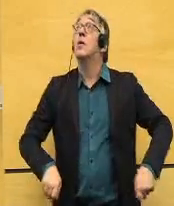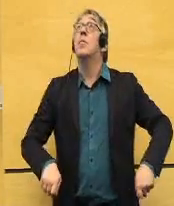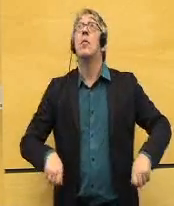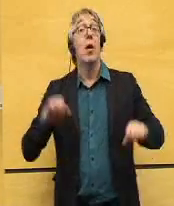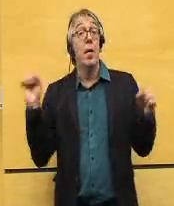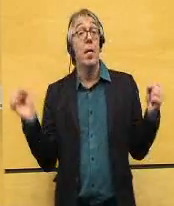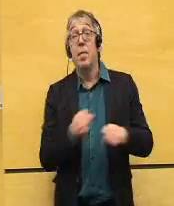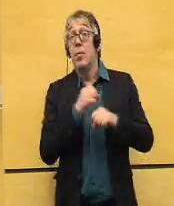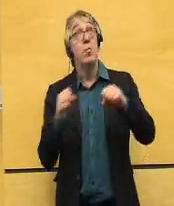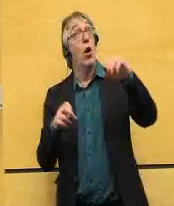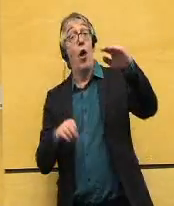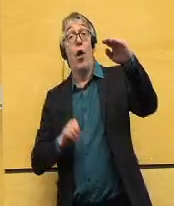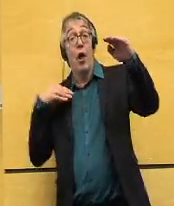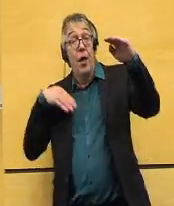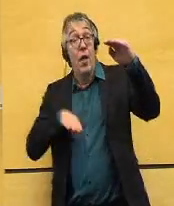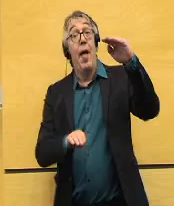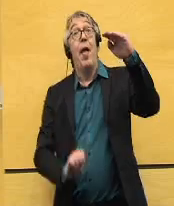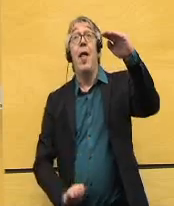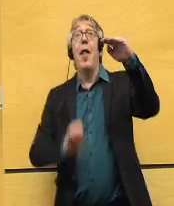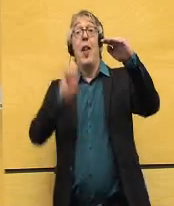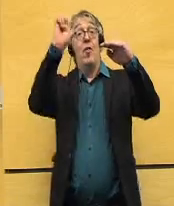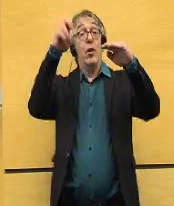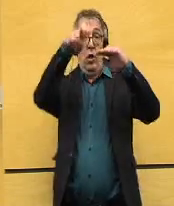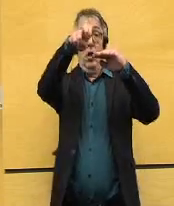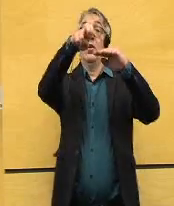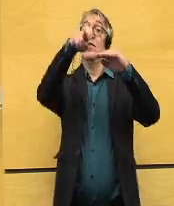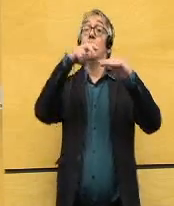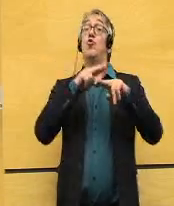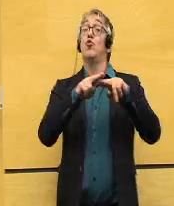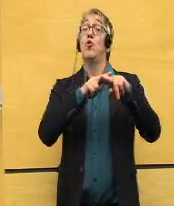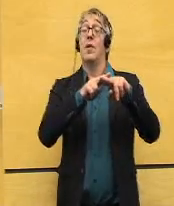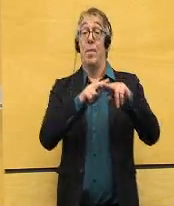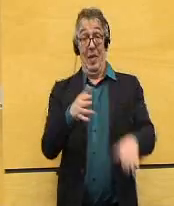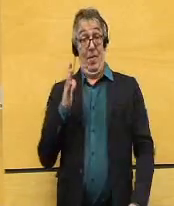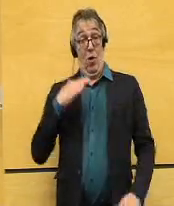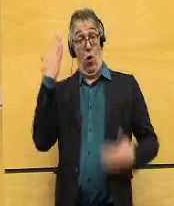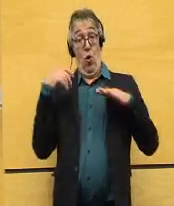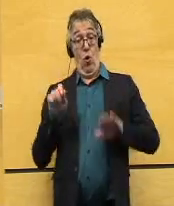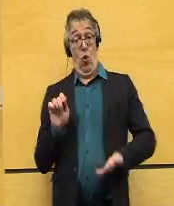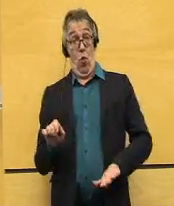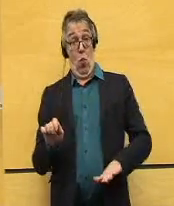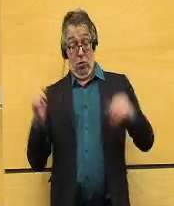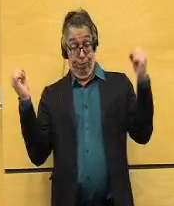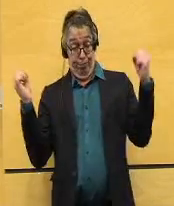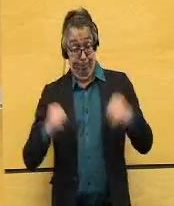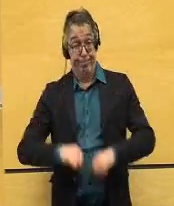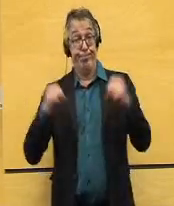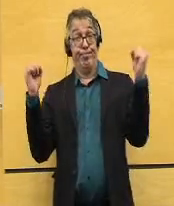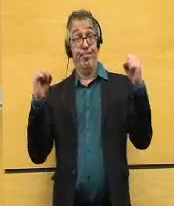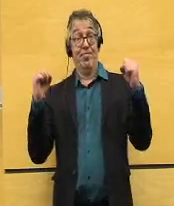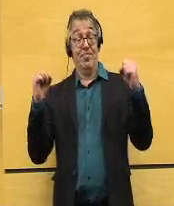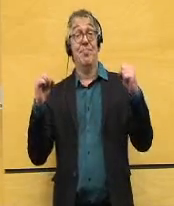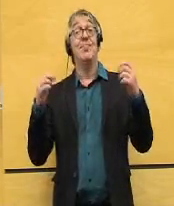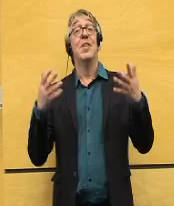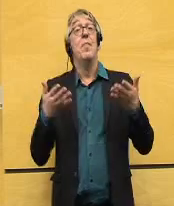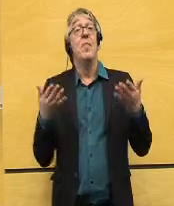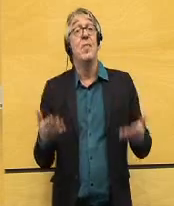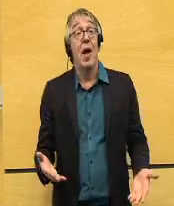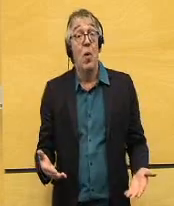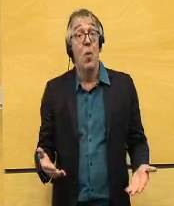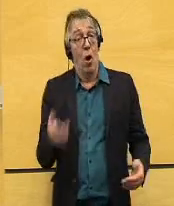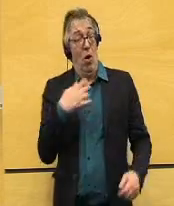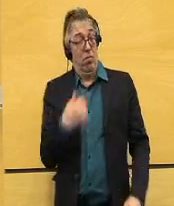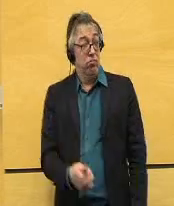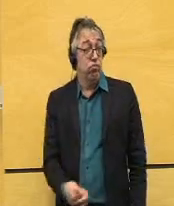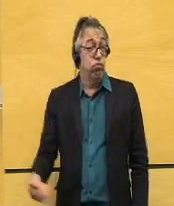The situation is as follows, per the court case decision recently. Number 1, the Supreme Administrative